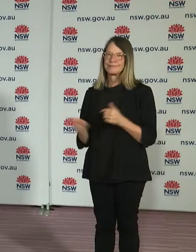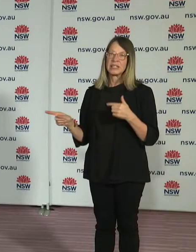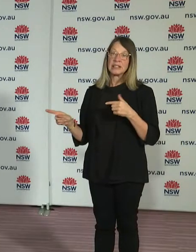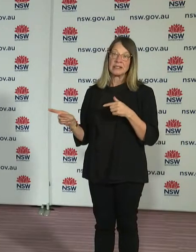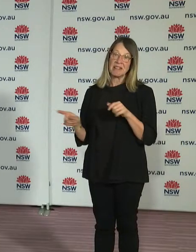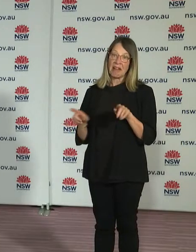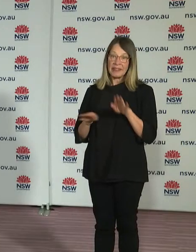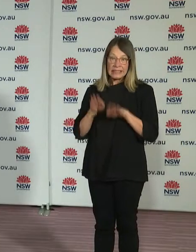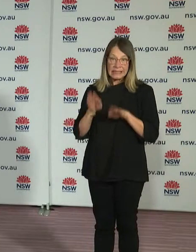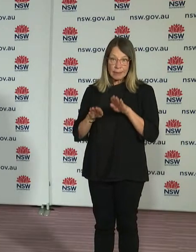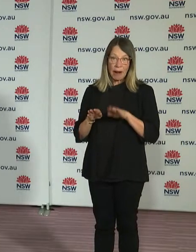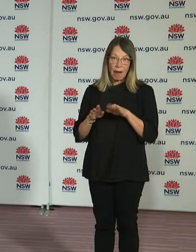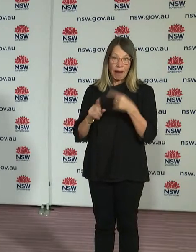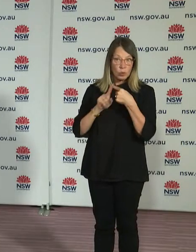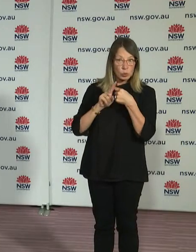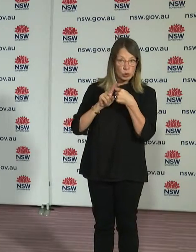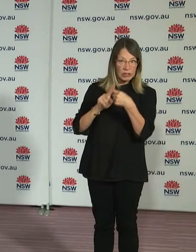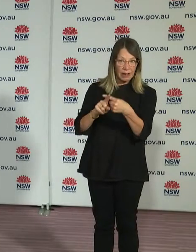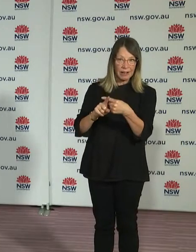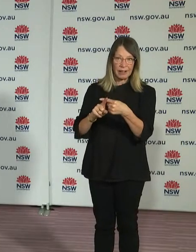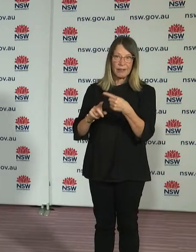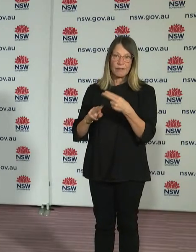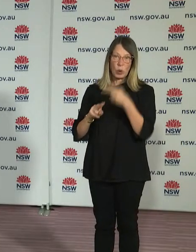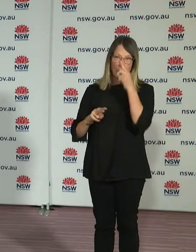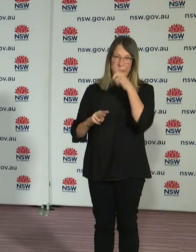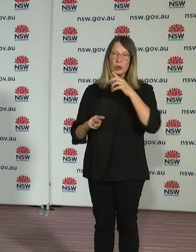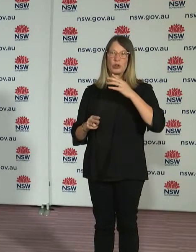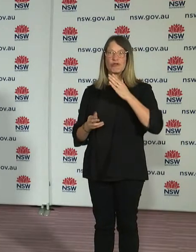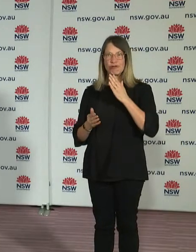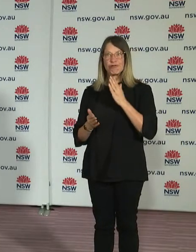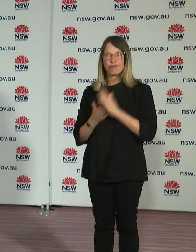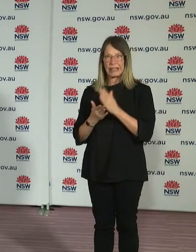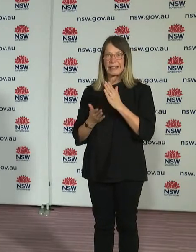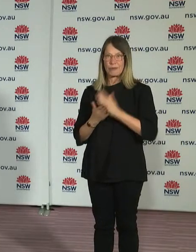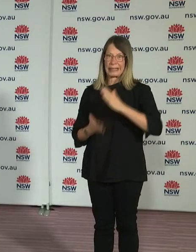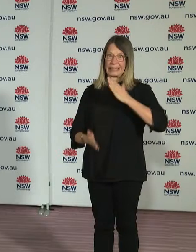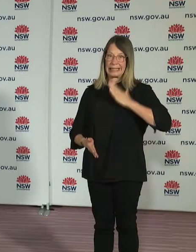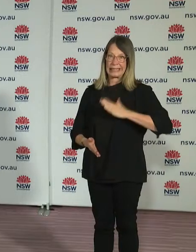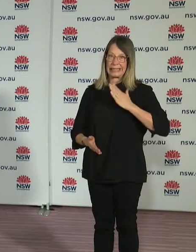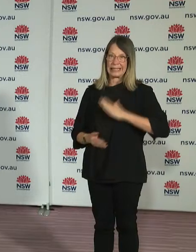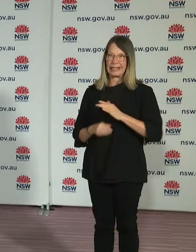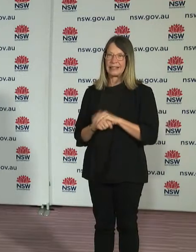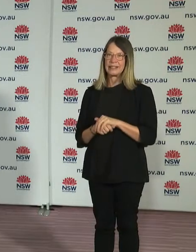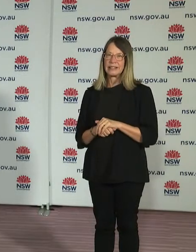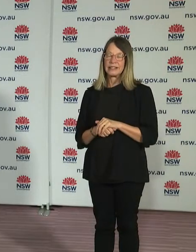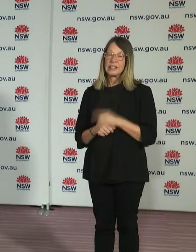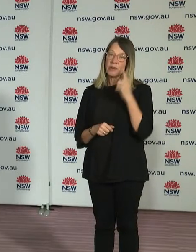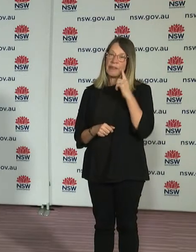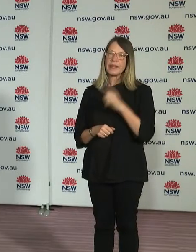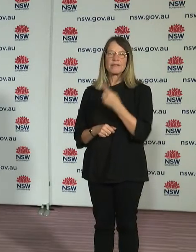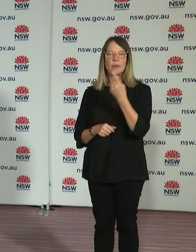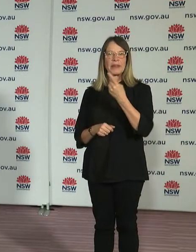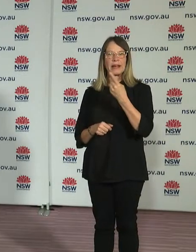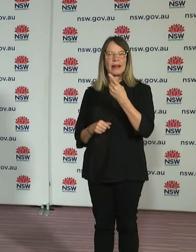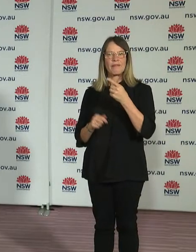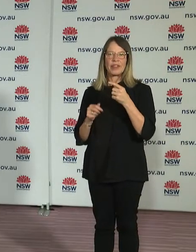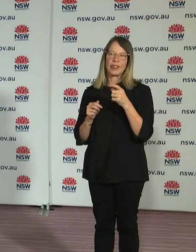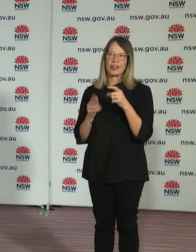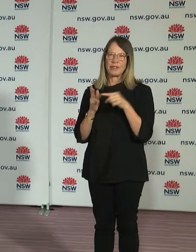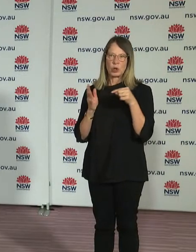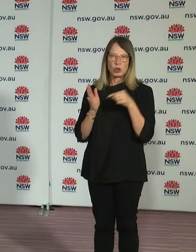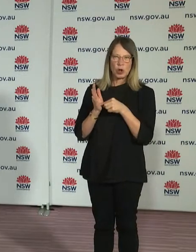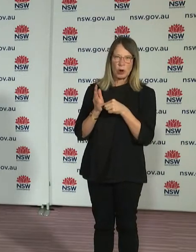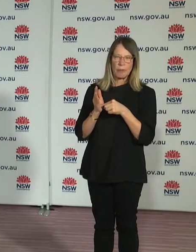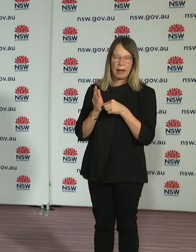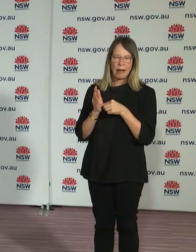it. And obviously, from the 11th of October, I suspect the economic predictions about how we'd come out of lockdown 1 in New South